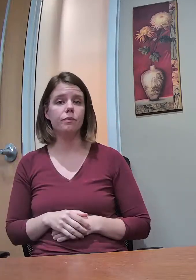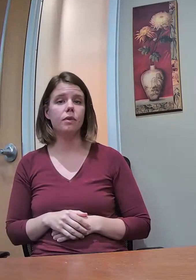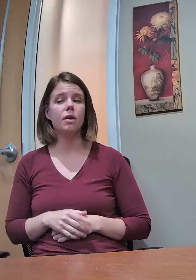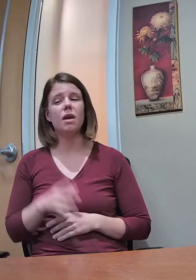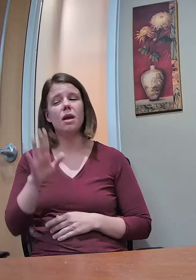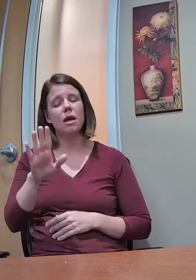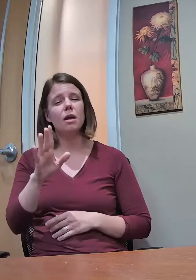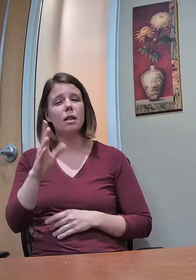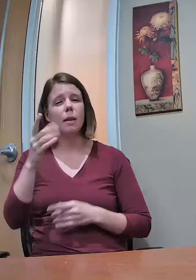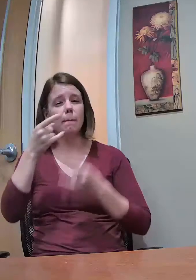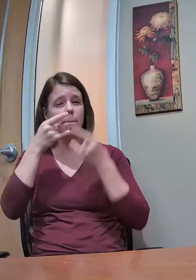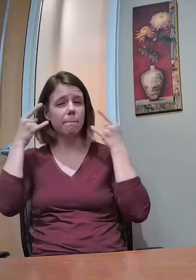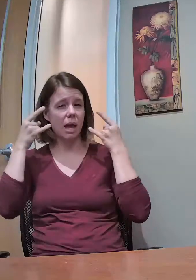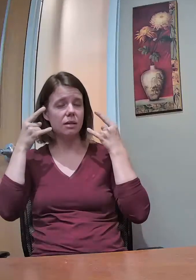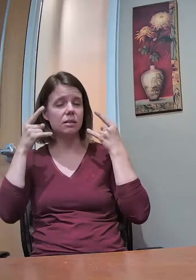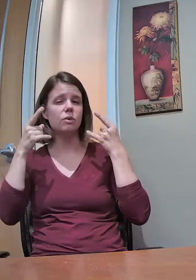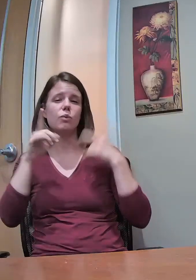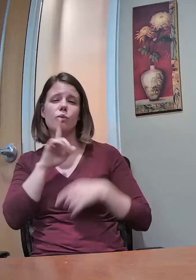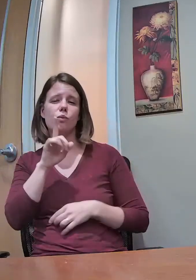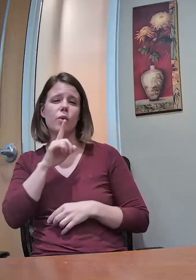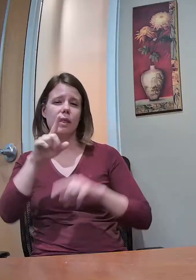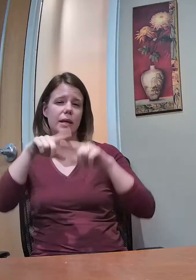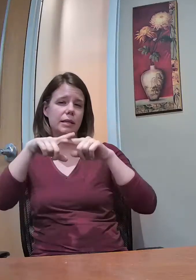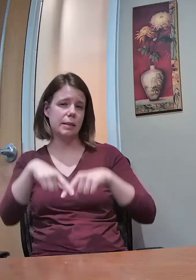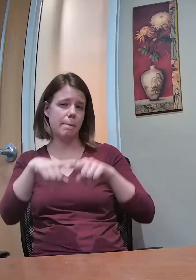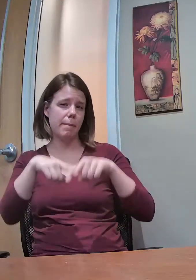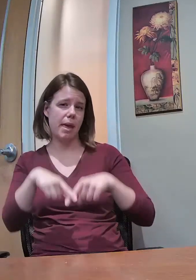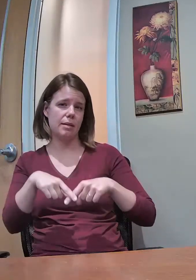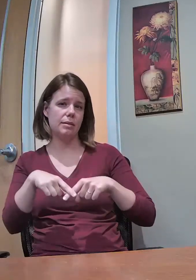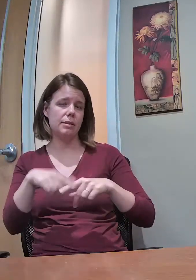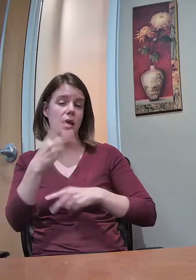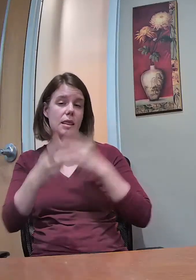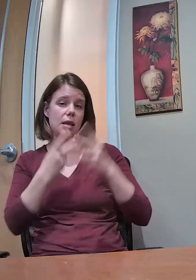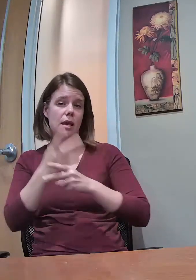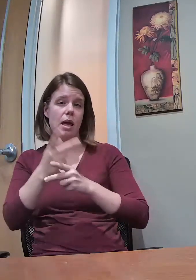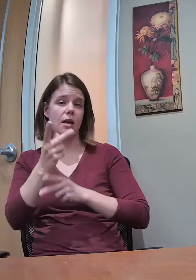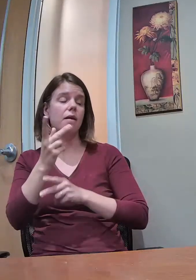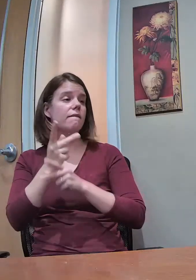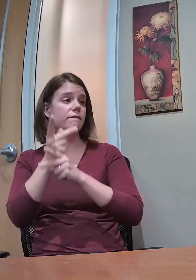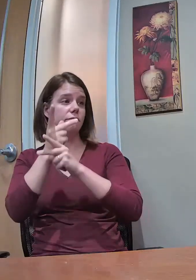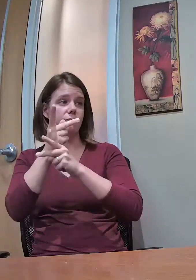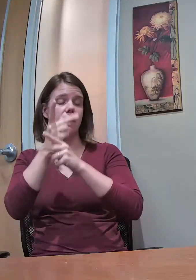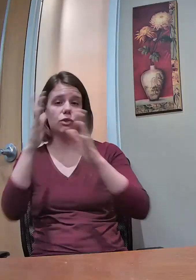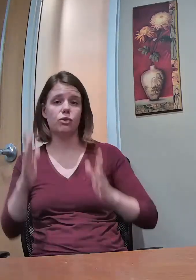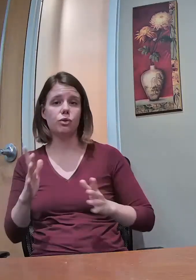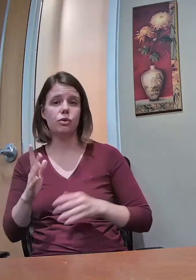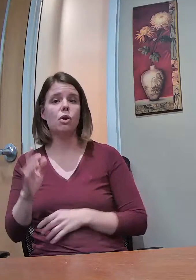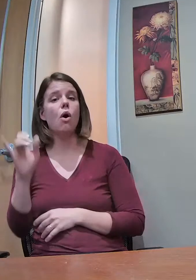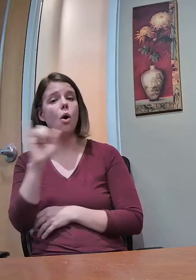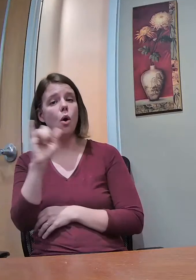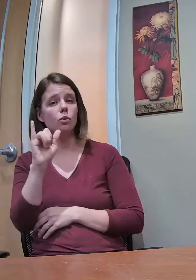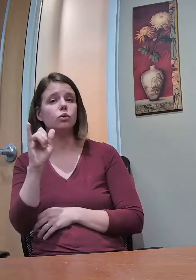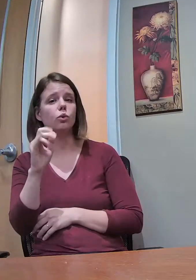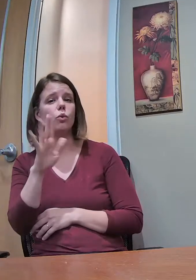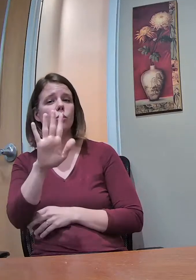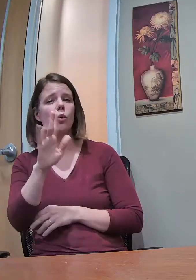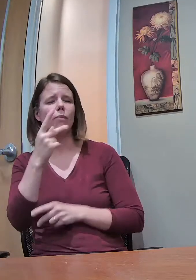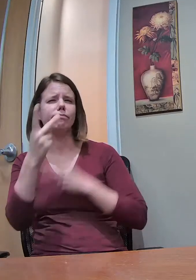the kind of mask you wear will depend on the type of visitor and proximity to the resident, which we'll get into.